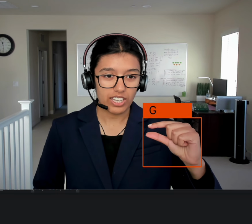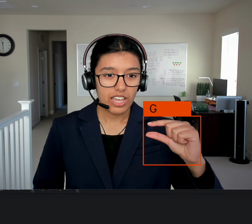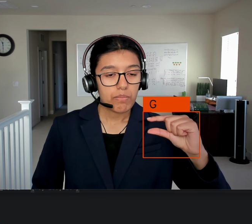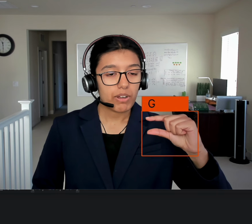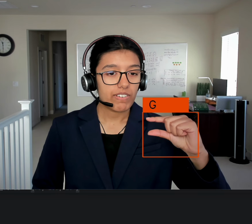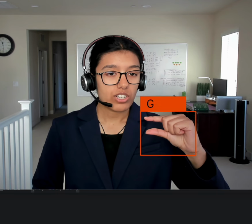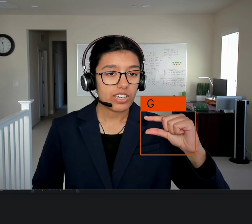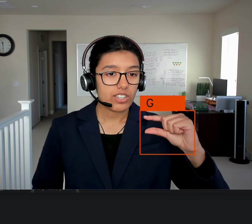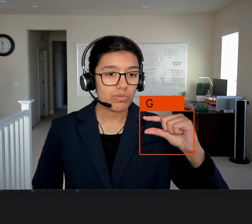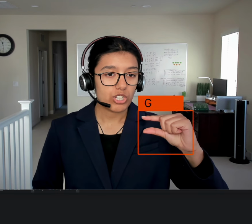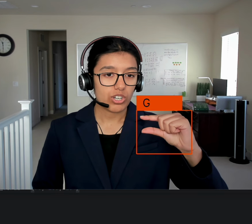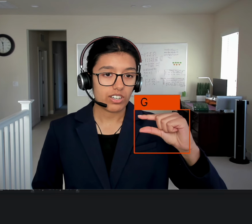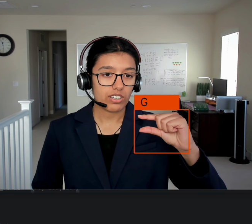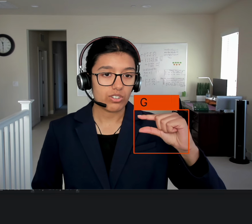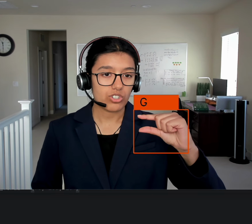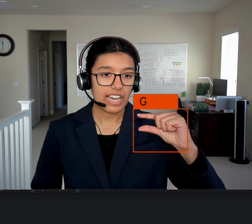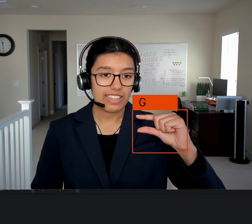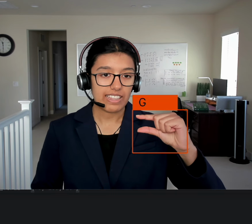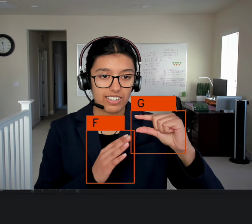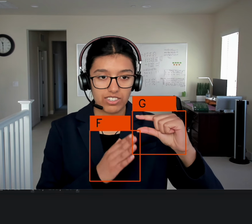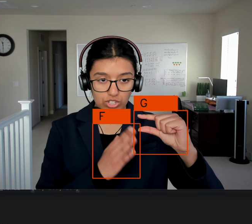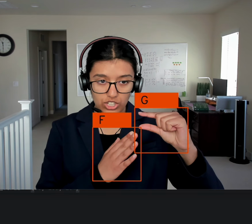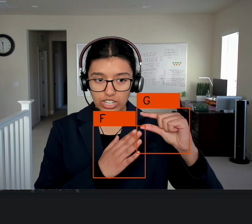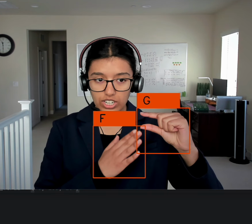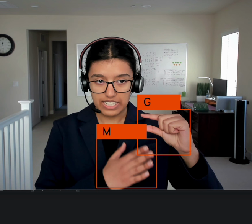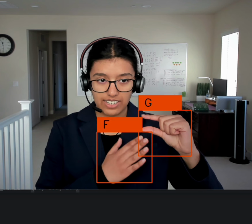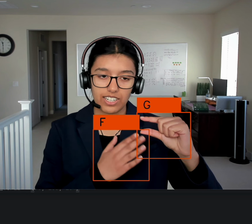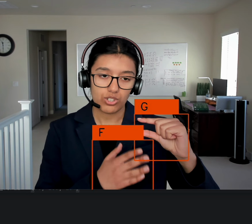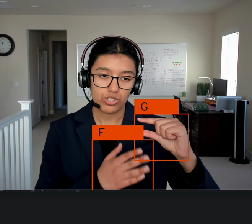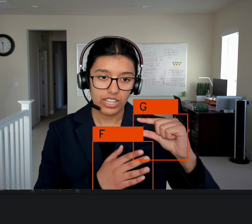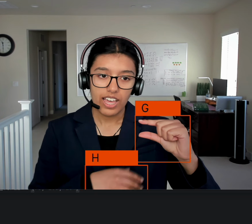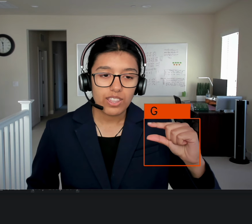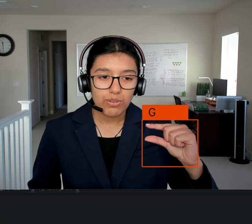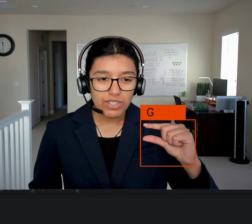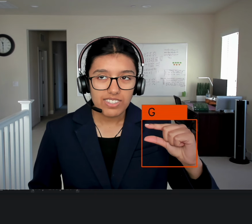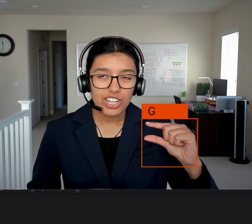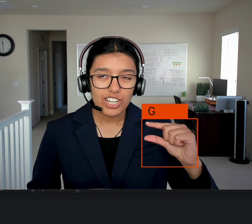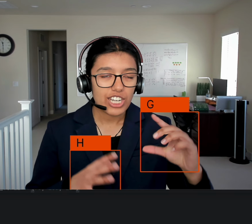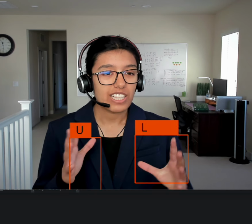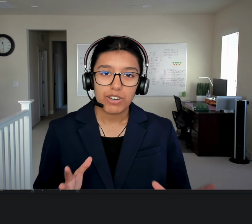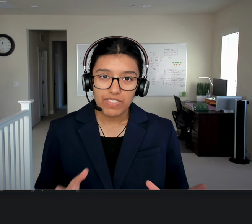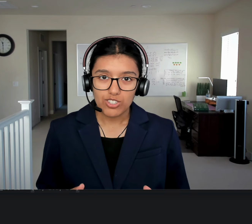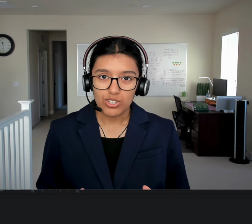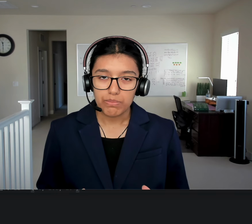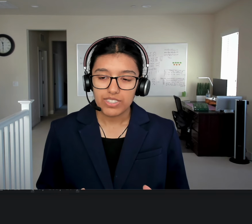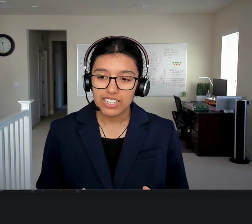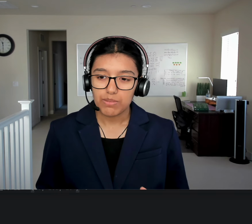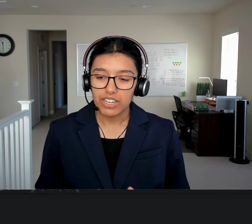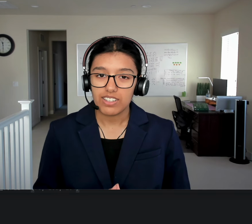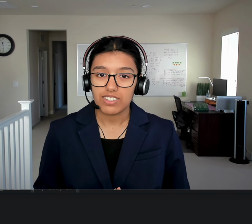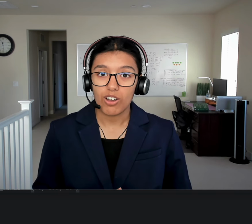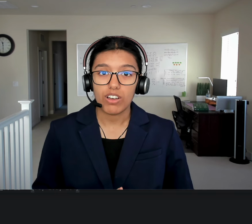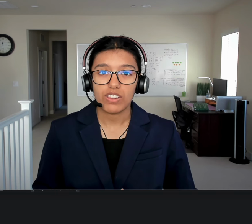G, but eventually it's reaching on the conclusion that this gesture is indeed G. And the reason there is a little bit of that discrepancy